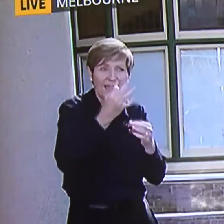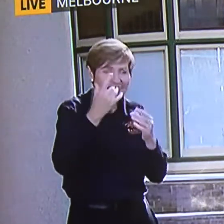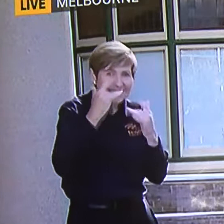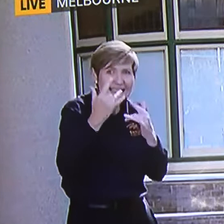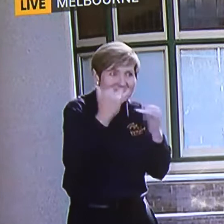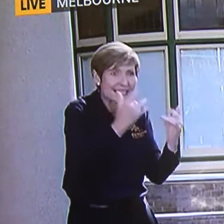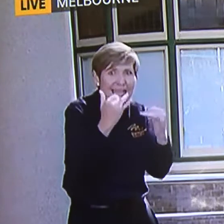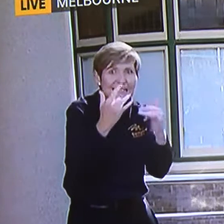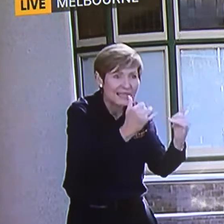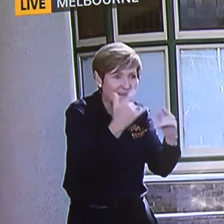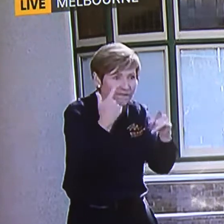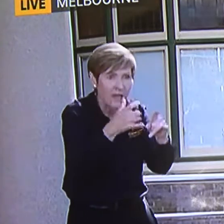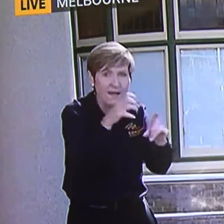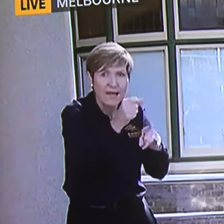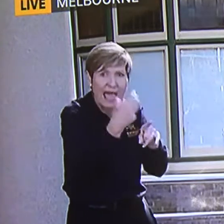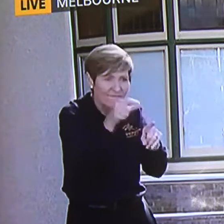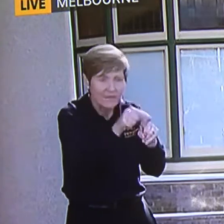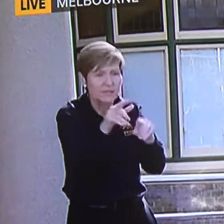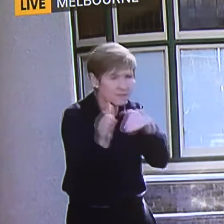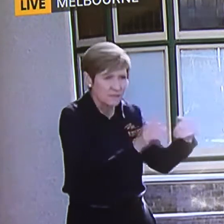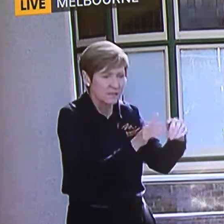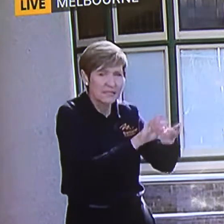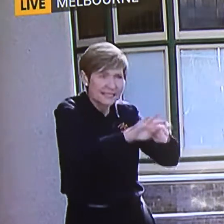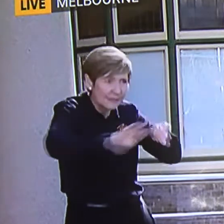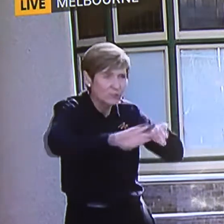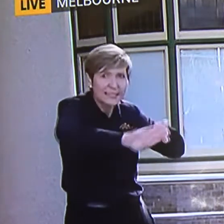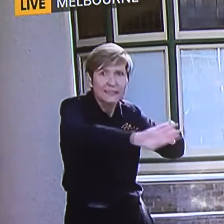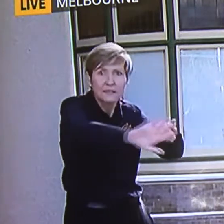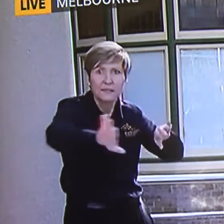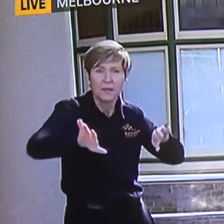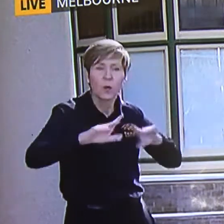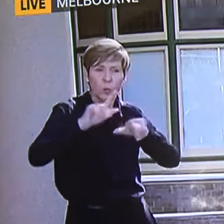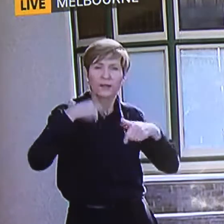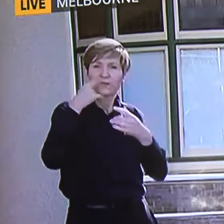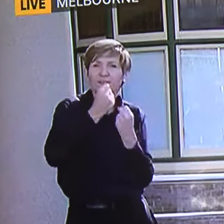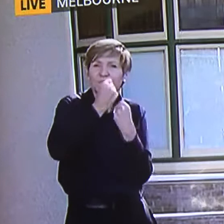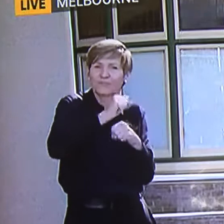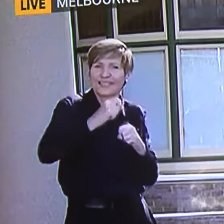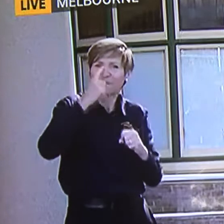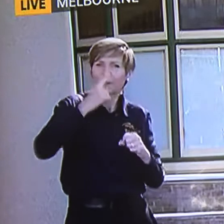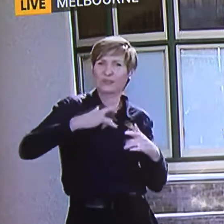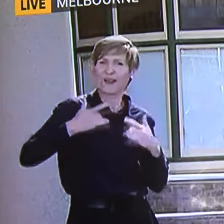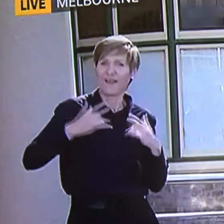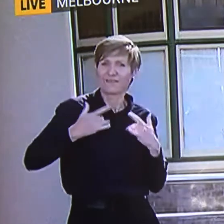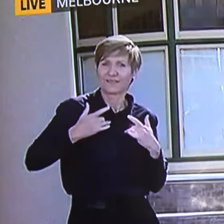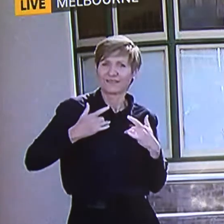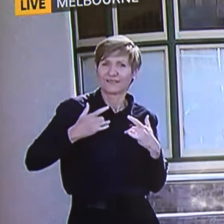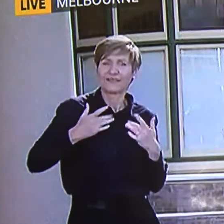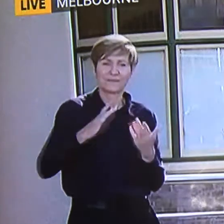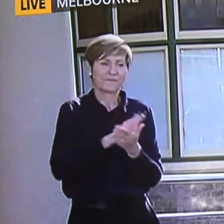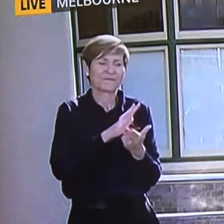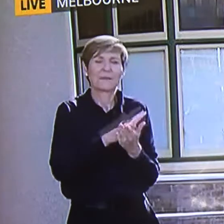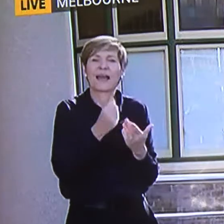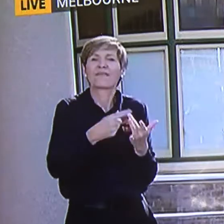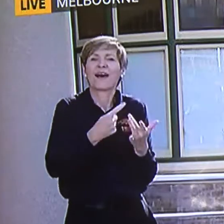doing an extraordinary job in saving lives and protecting lives. Other information, I'd be happy to receive some questions and